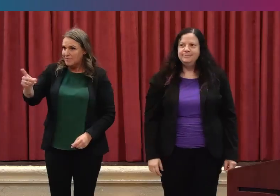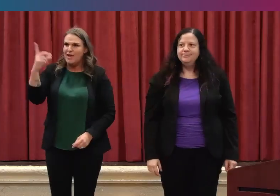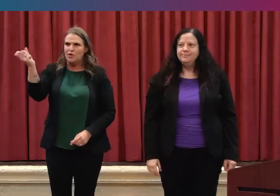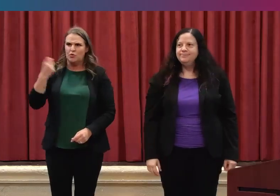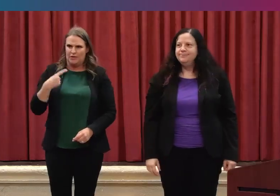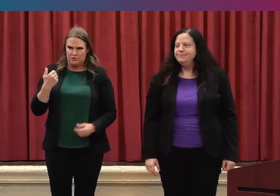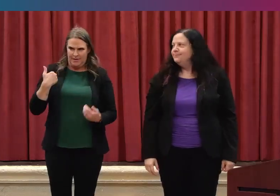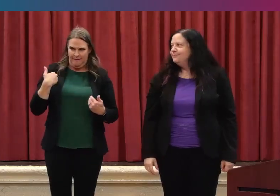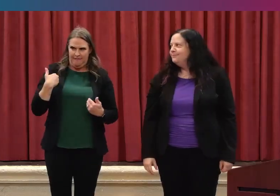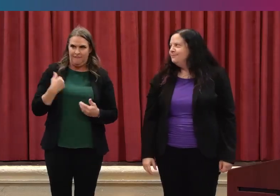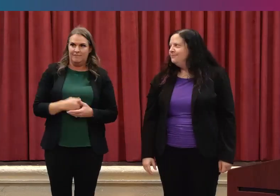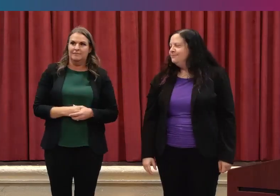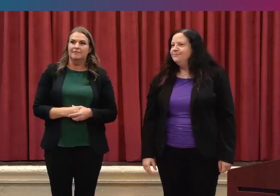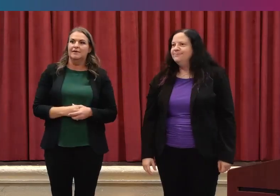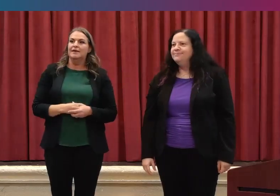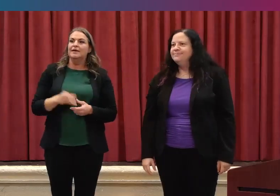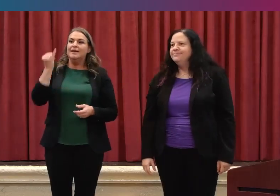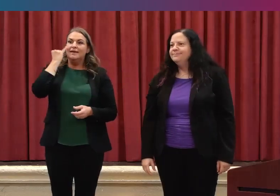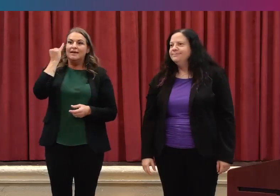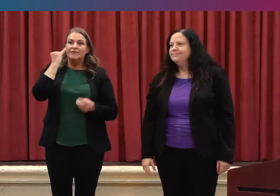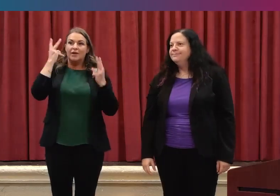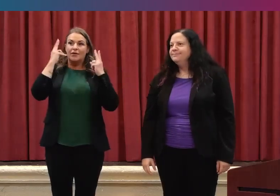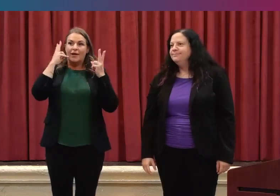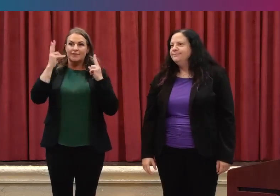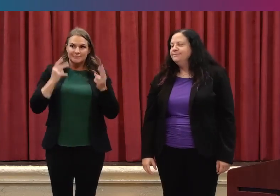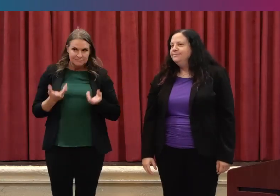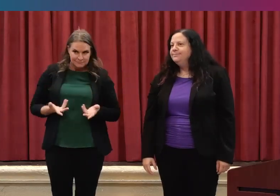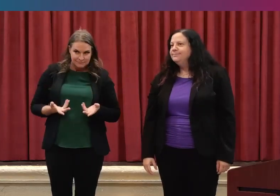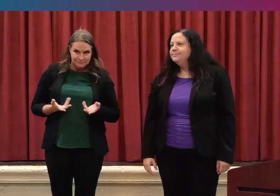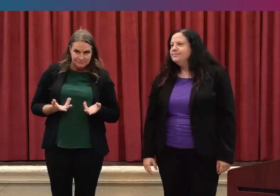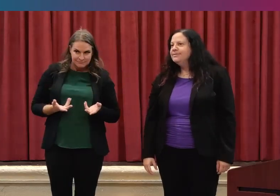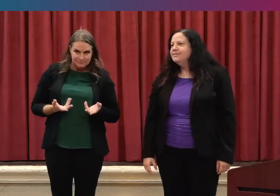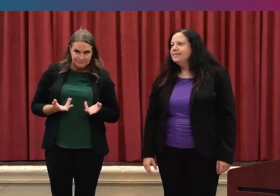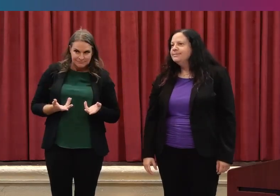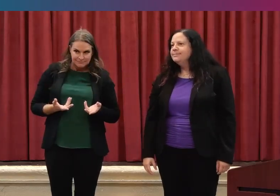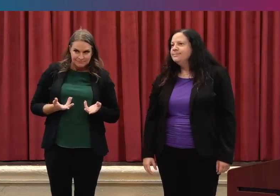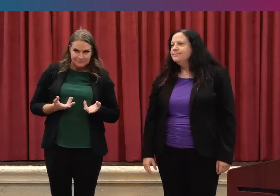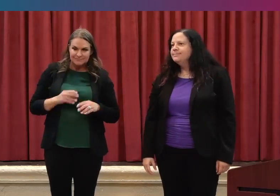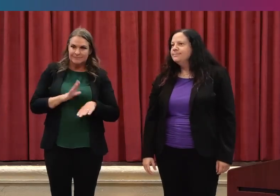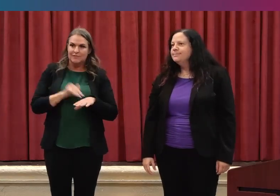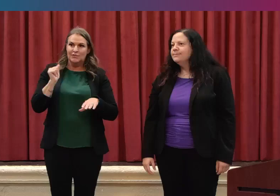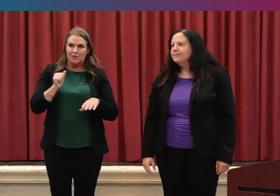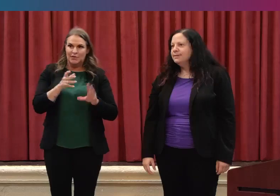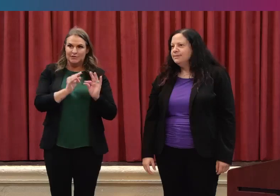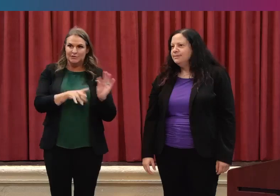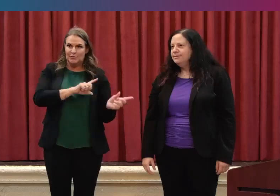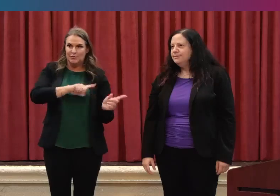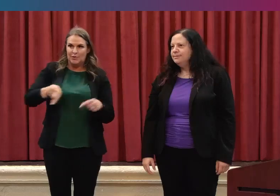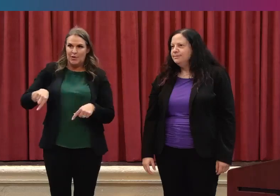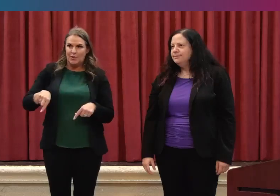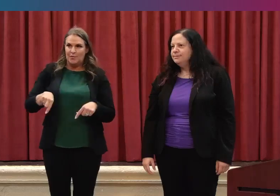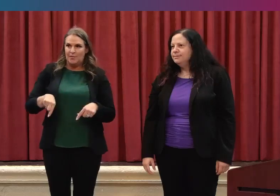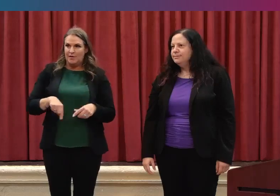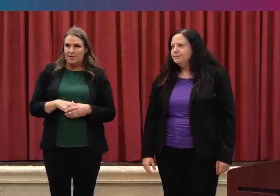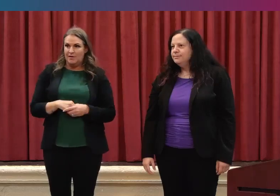Absolutely. What were you gonna say? There's a question from the audience. If you go to a salon, can you request an interpreter?